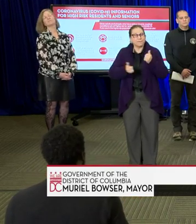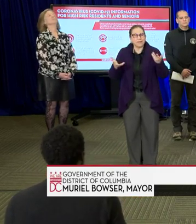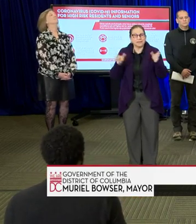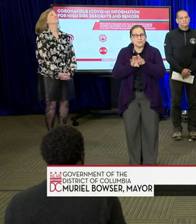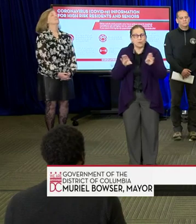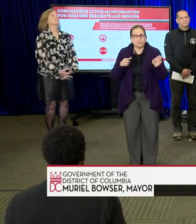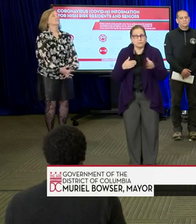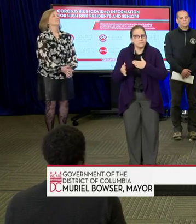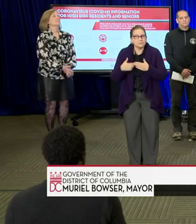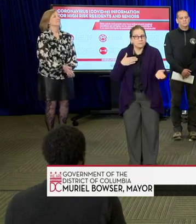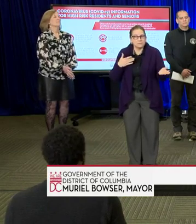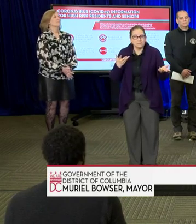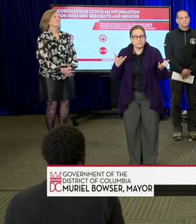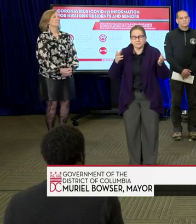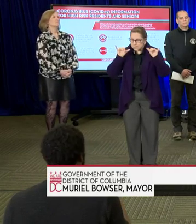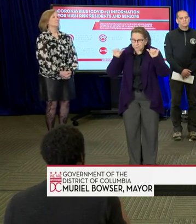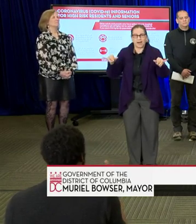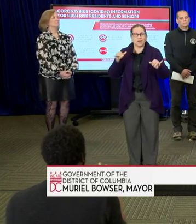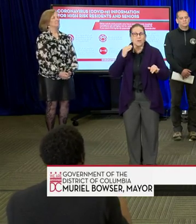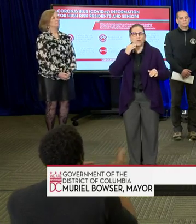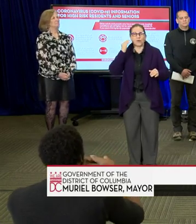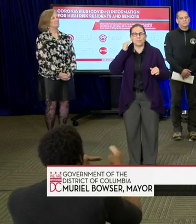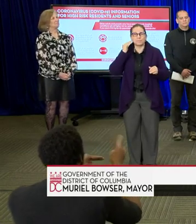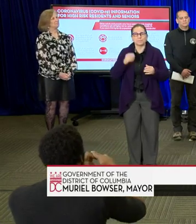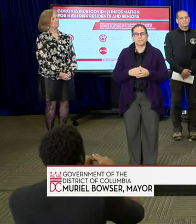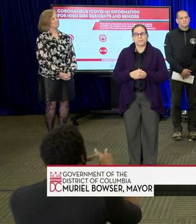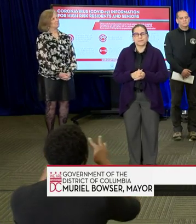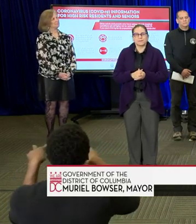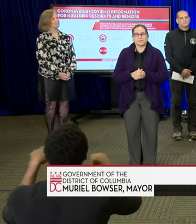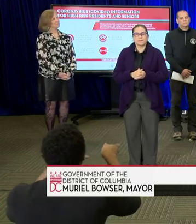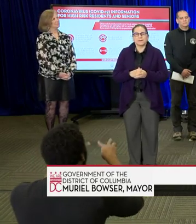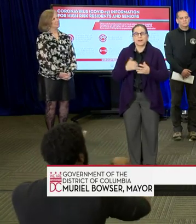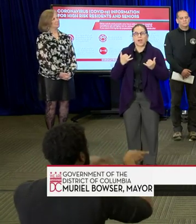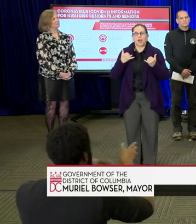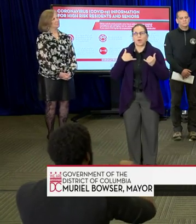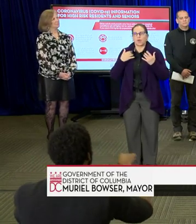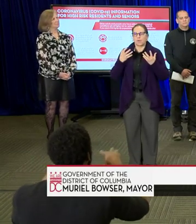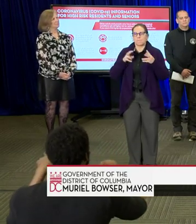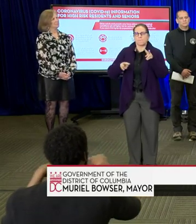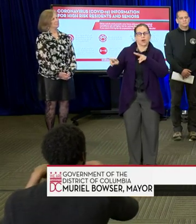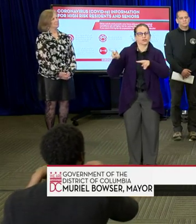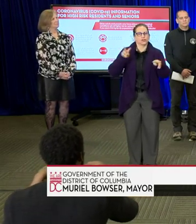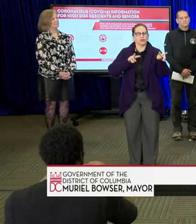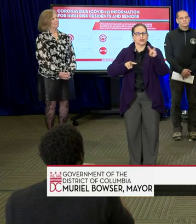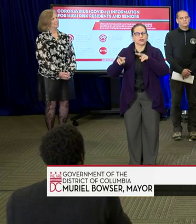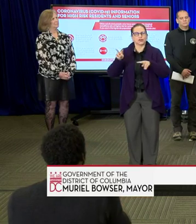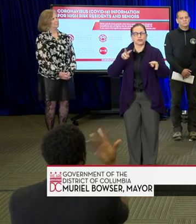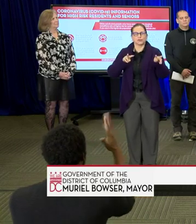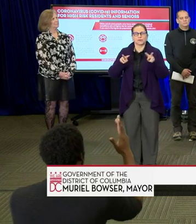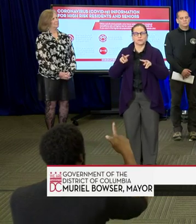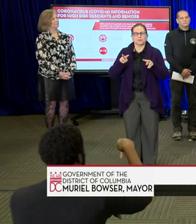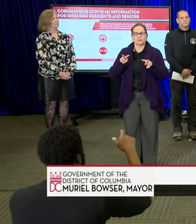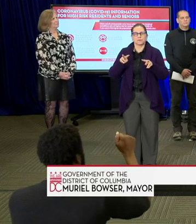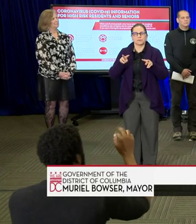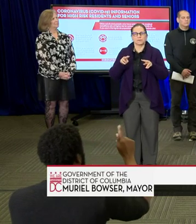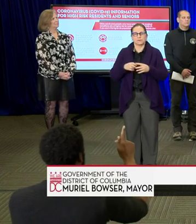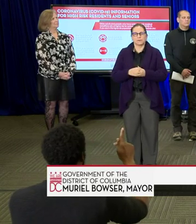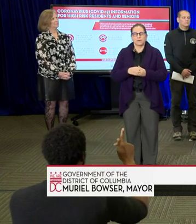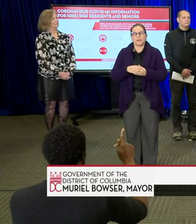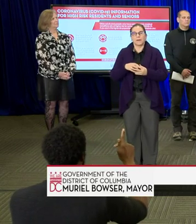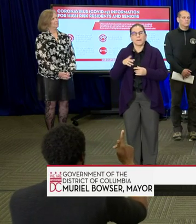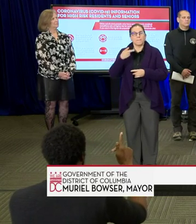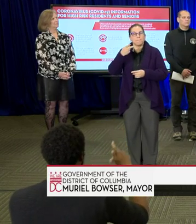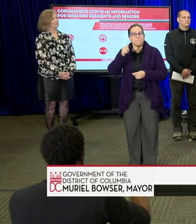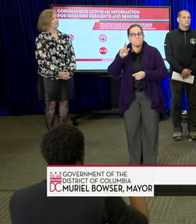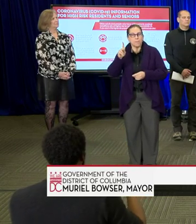also increased our monitoring and enforcement of our public parks. As I indicated on